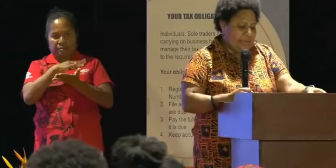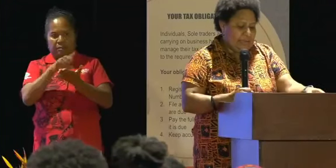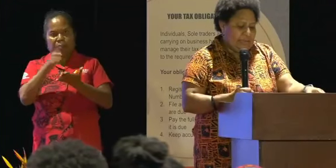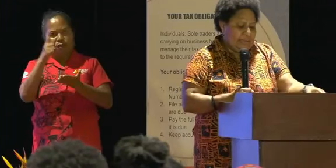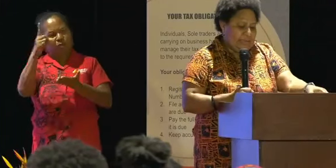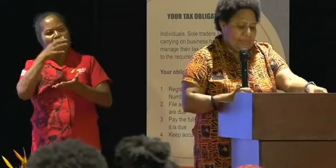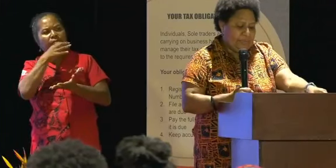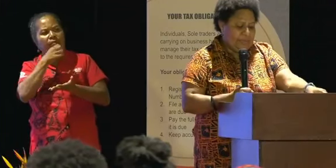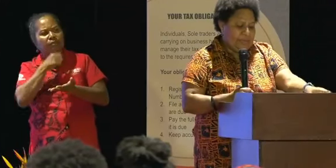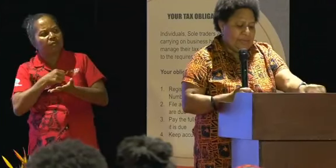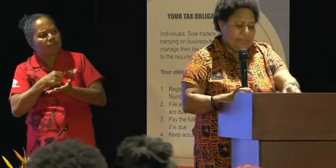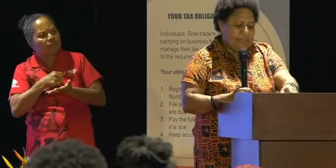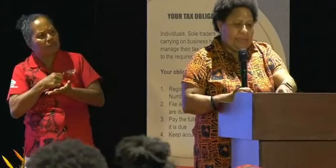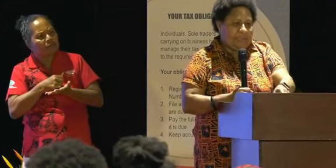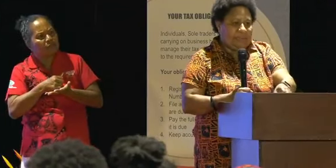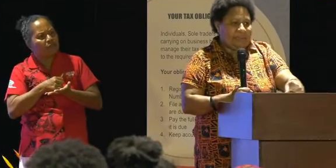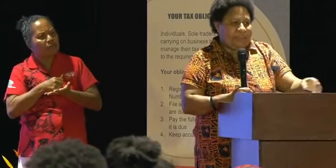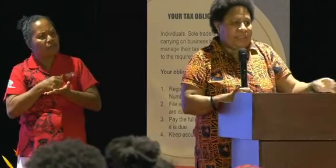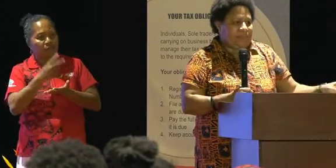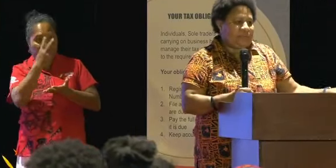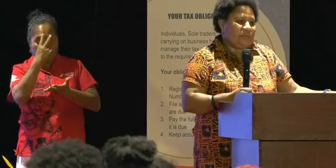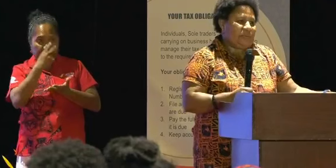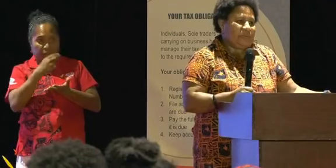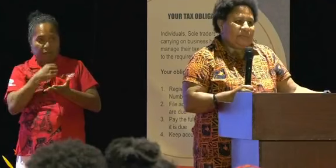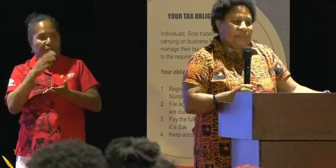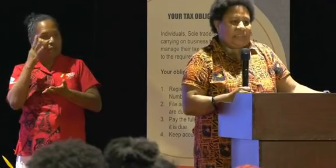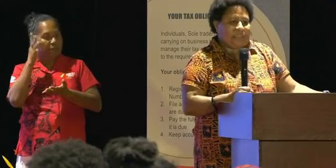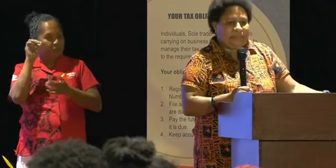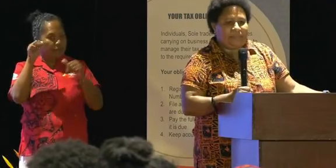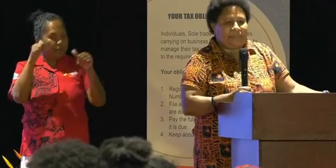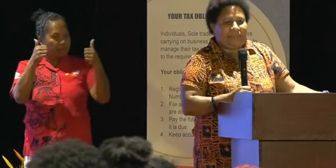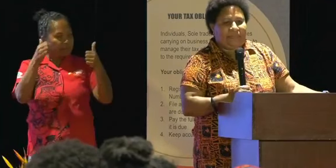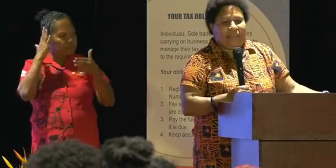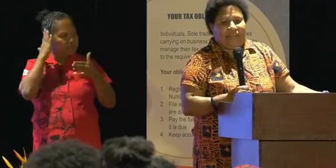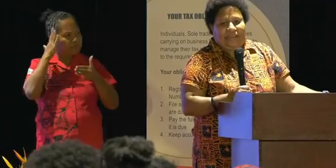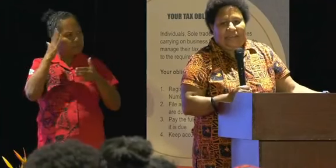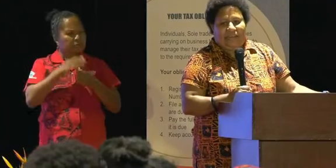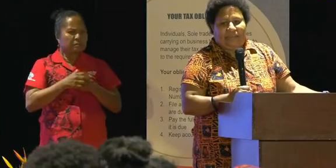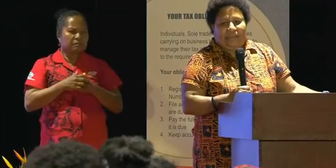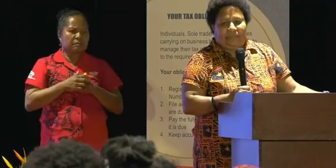man, one play young plan man. Time I'm finishing school, I'm talk us.